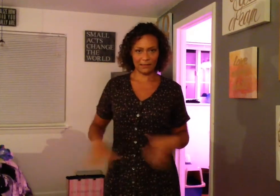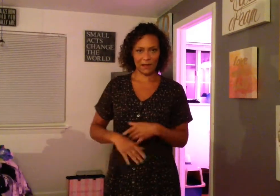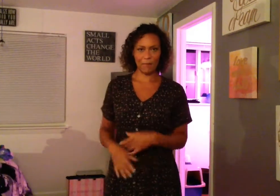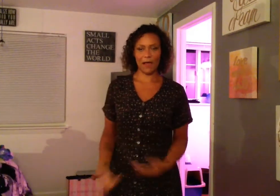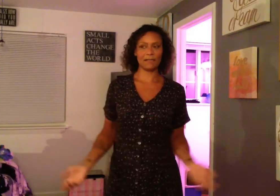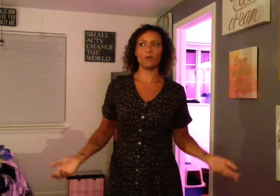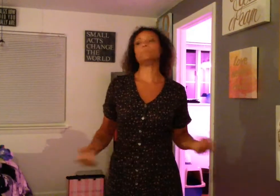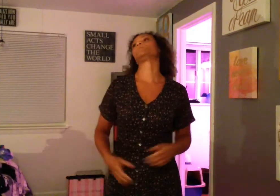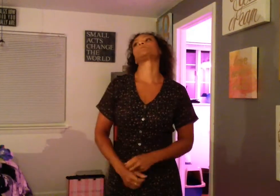not possible.